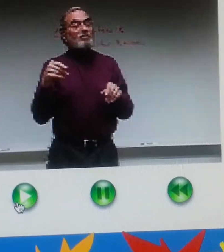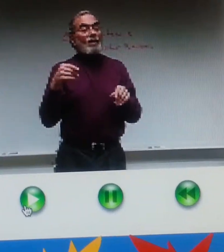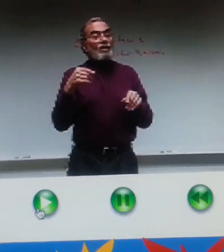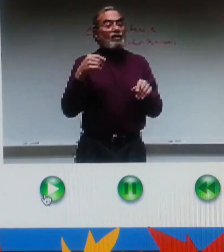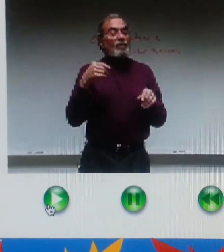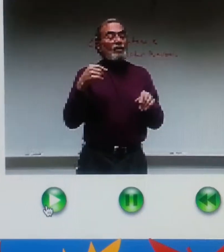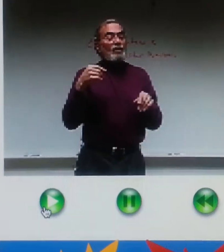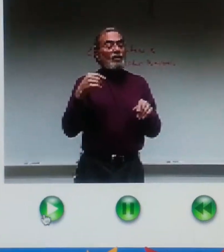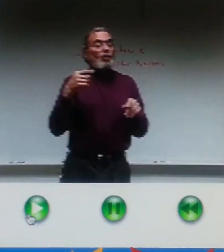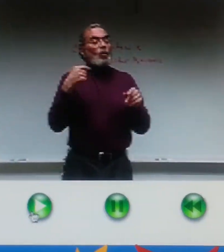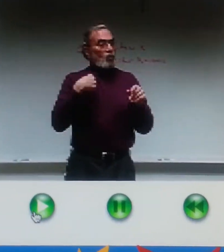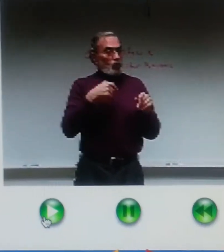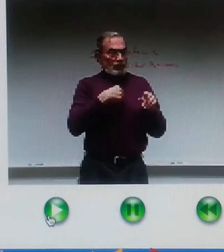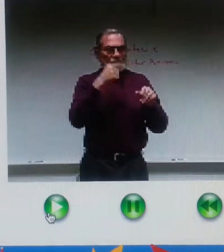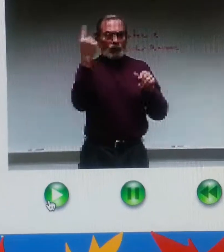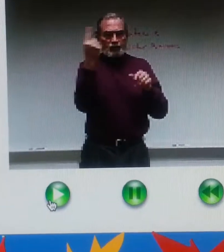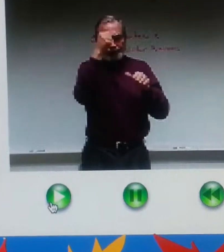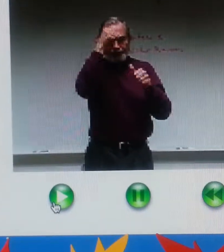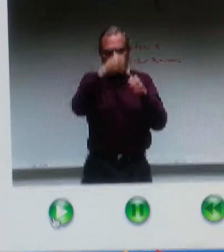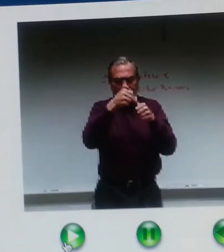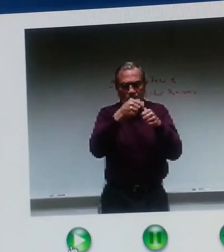So, anyway.